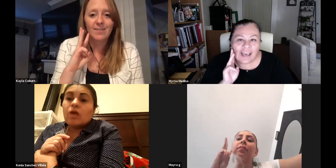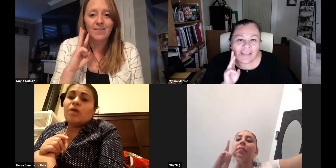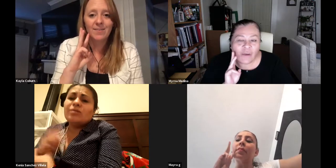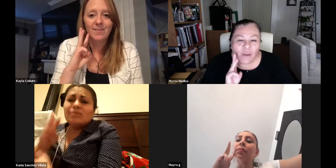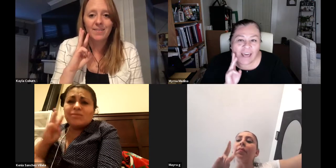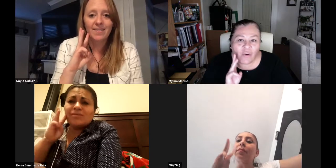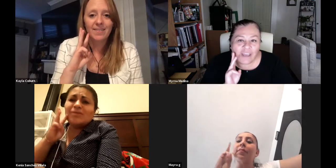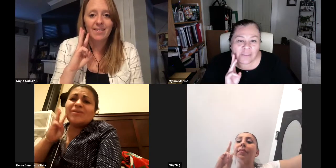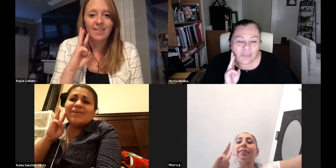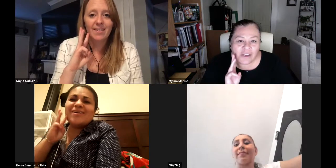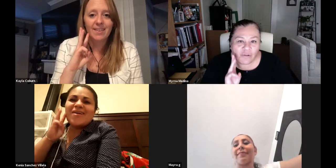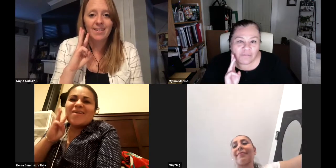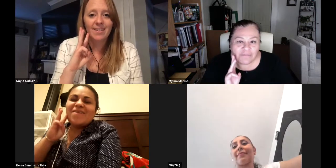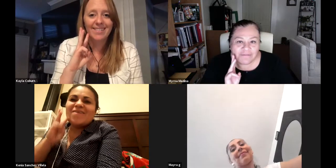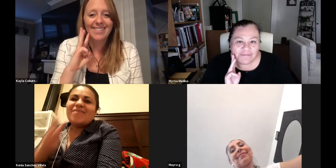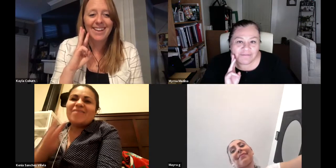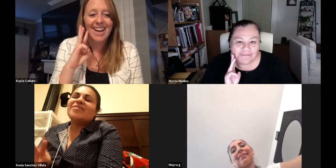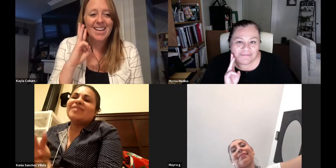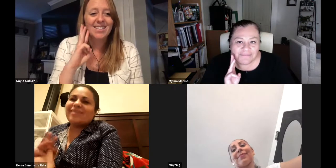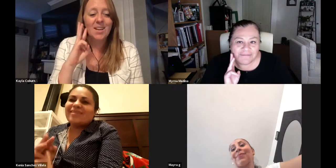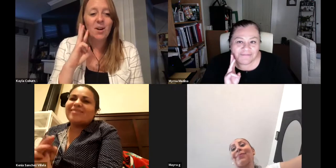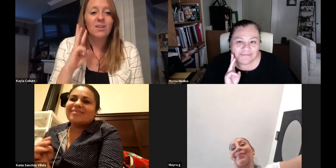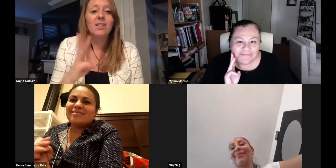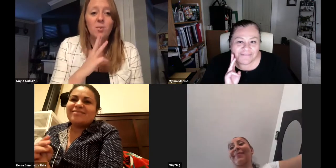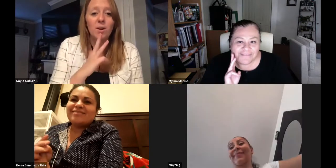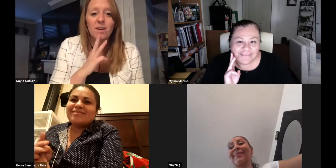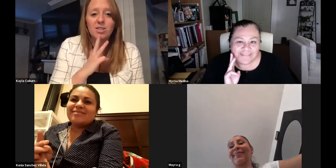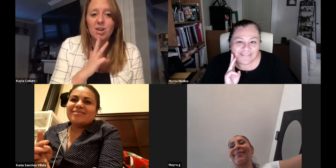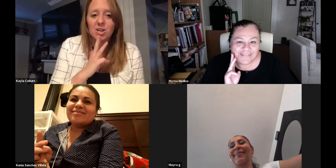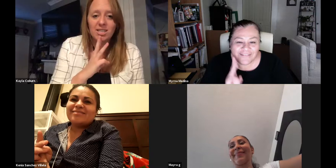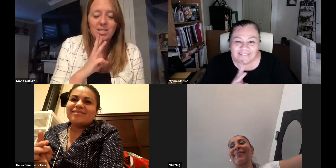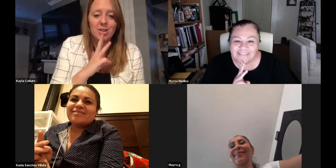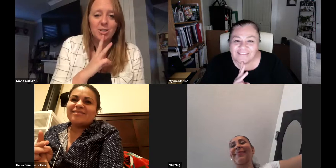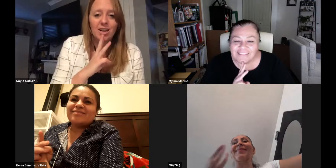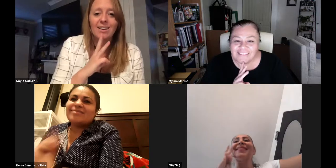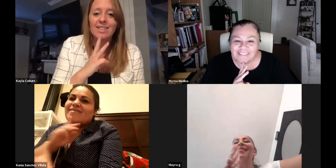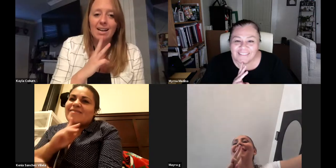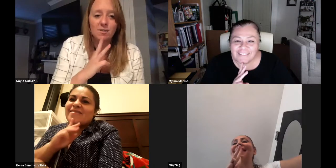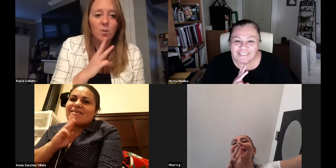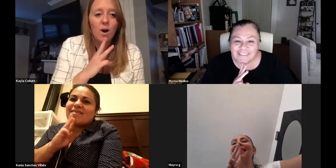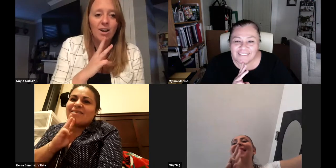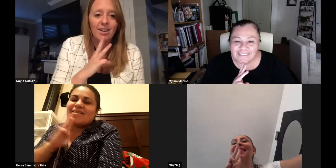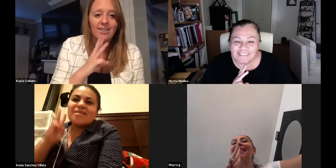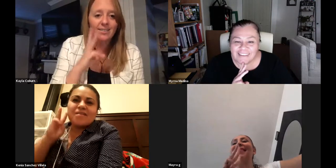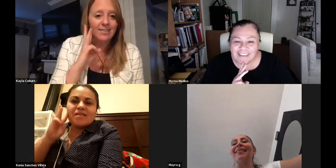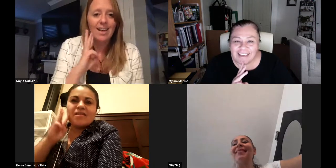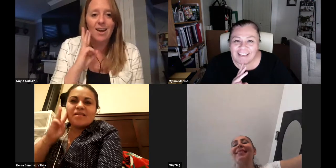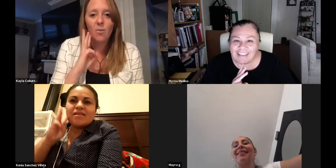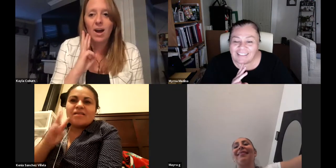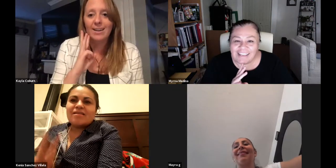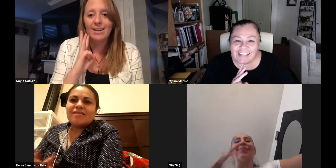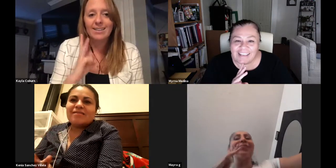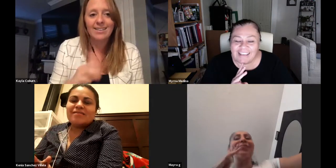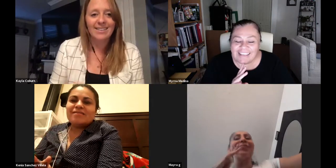Porque aquí a un lado es vino. So you want to make sure you're teaching your child to ask for water and